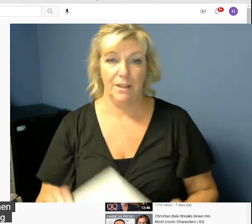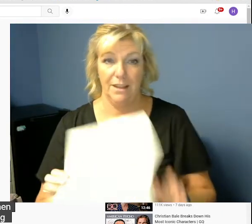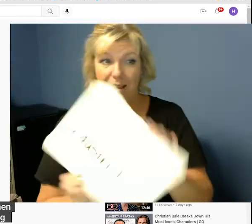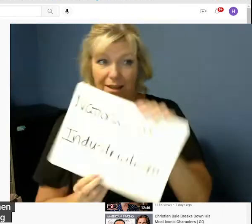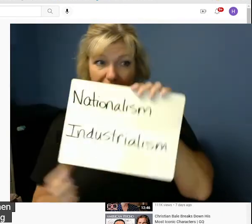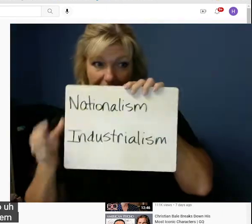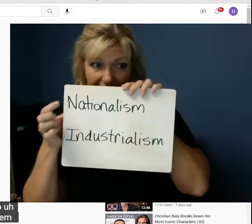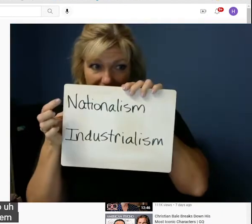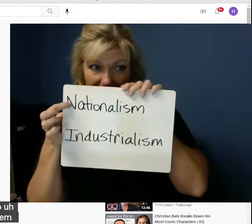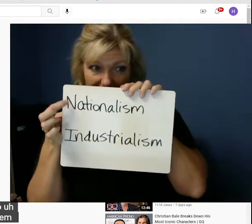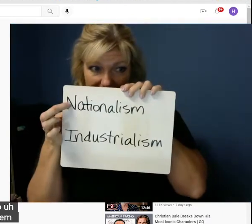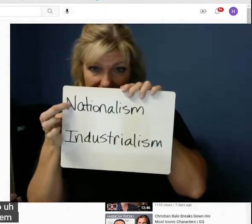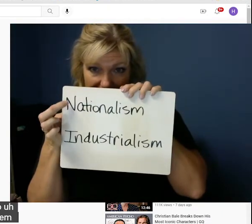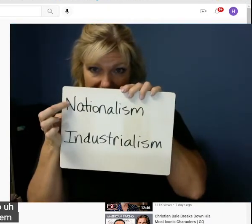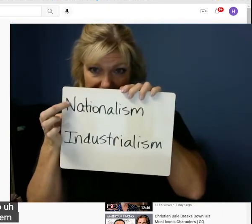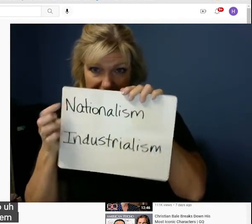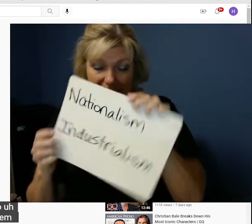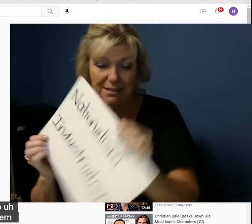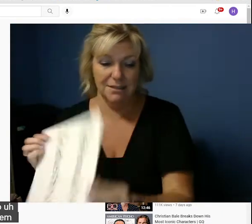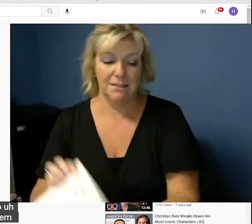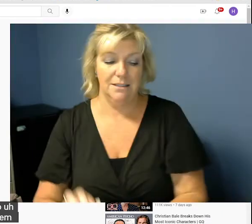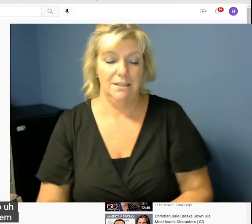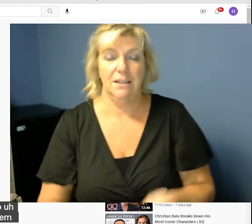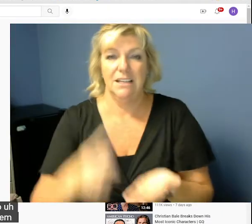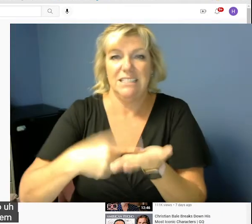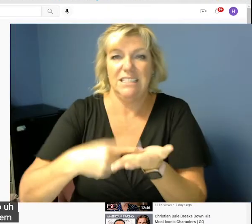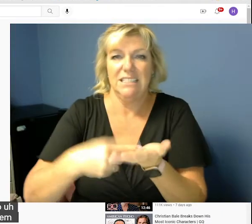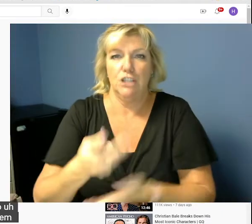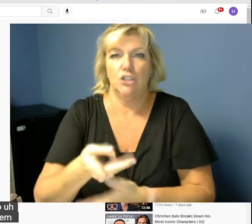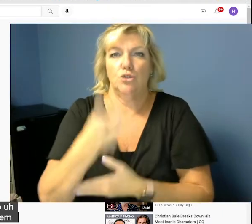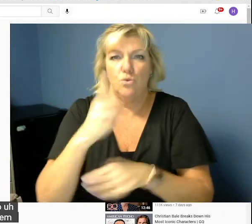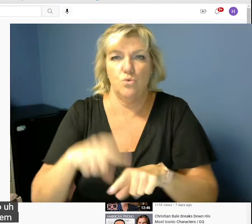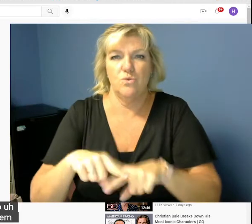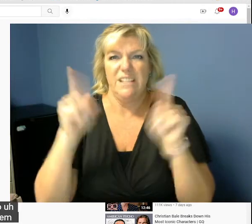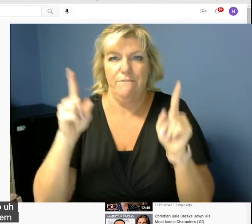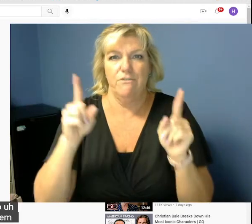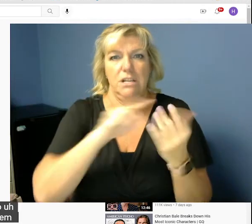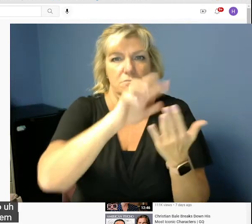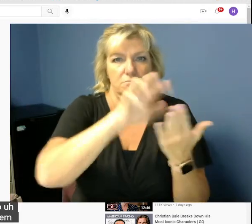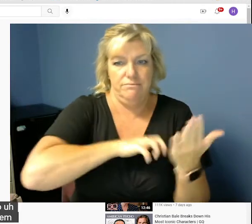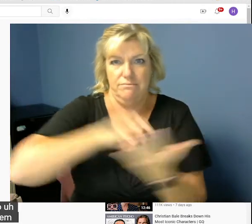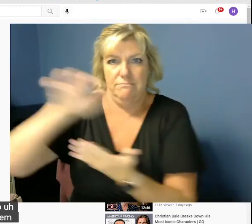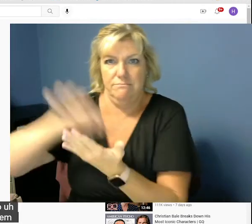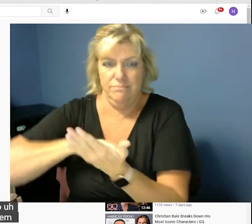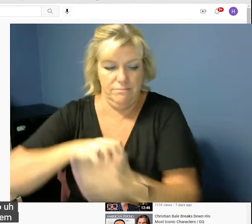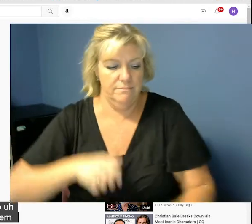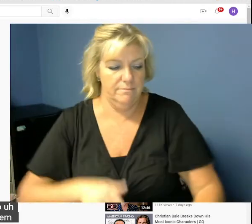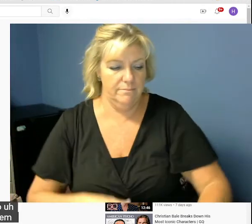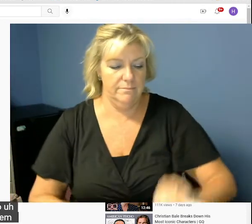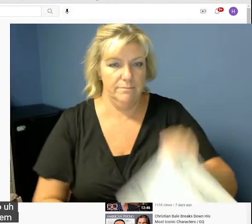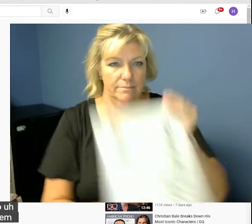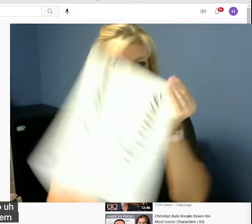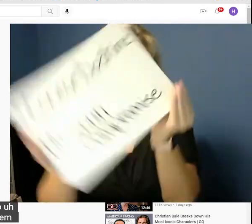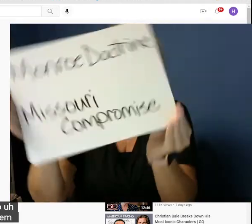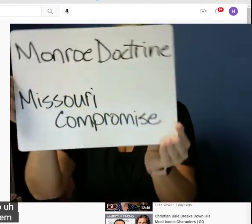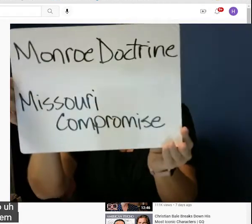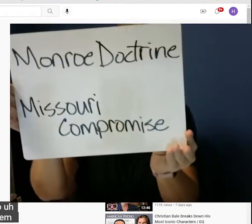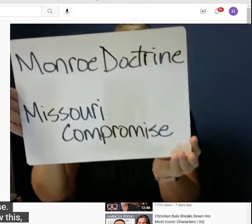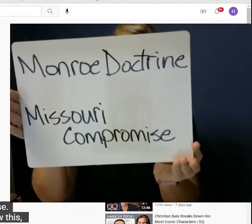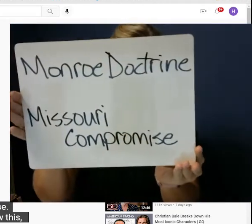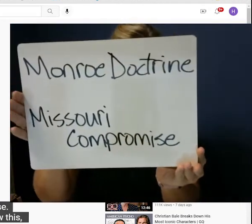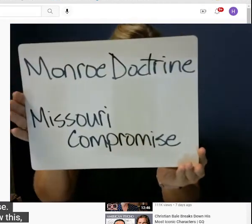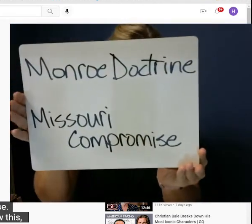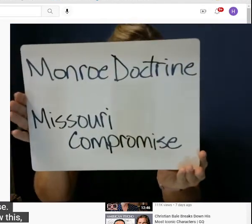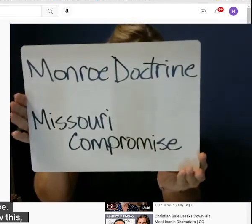see, just as we're kind of starting to come together, slavery is going to start to create some more of those cracks in the